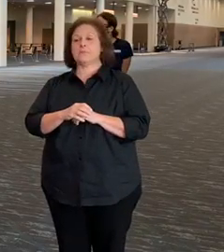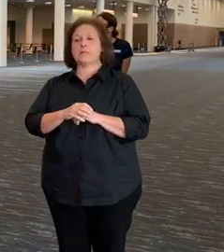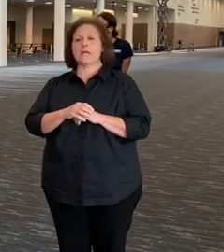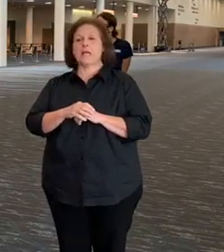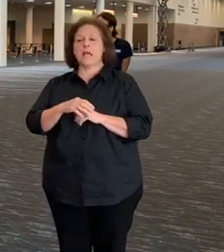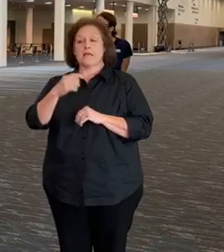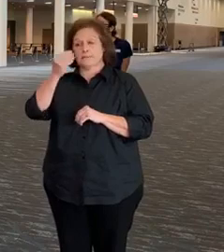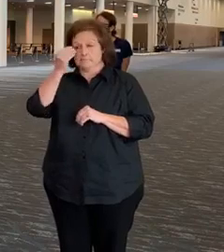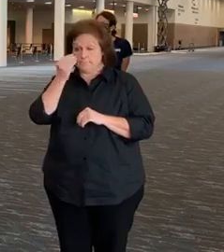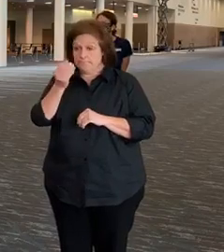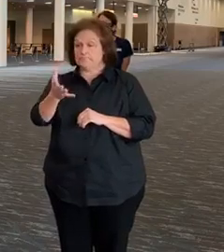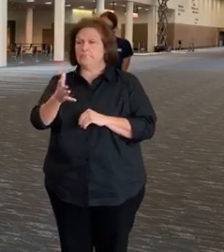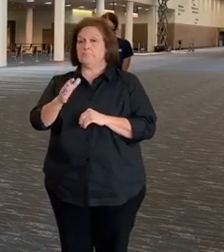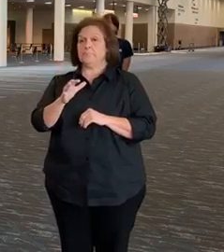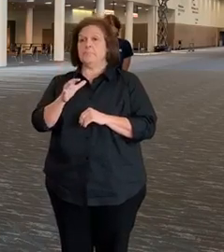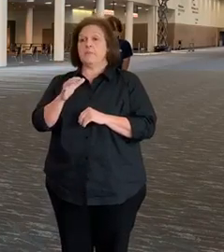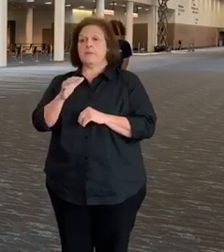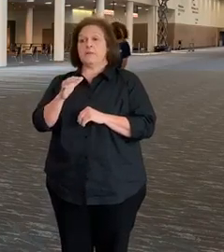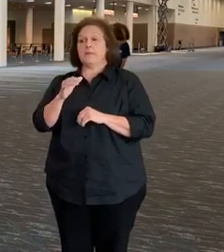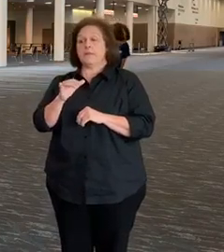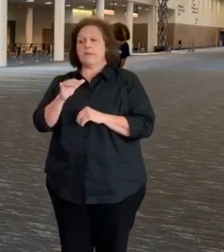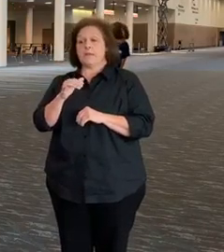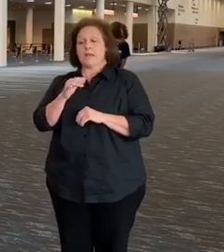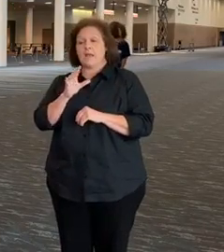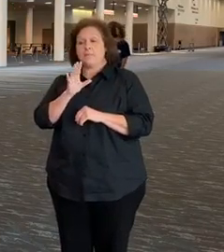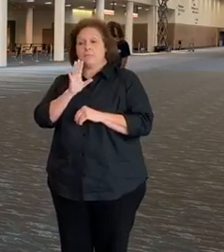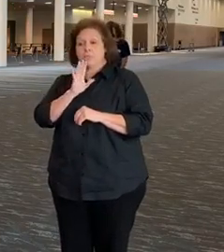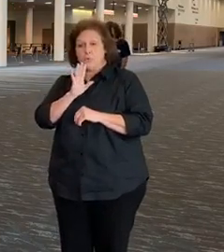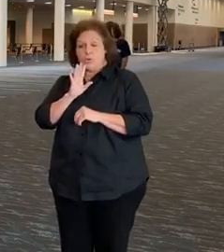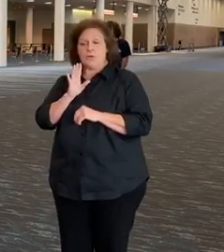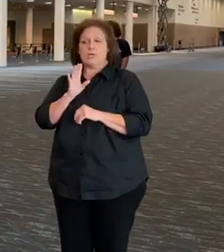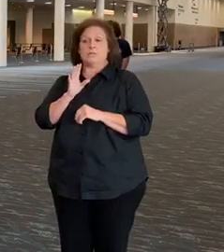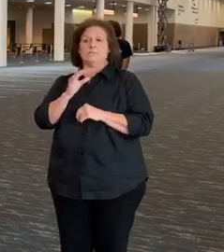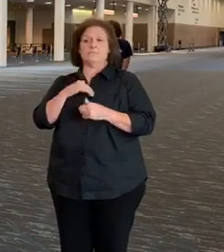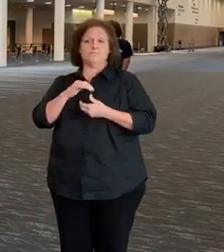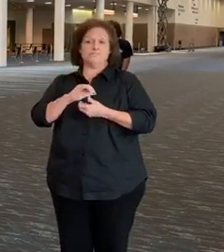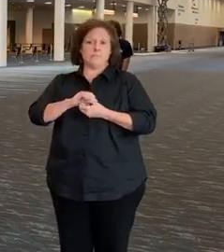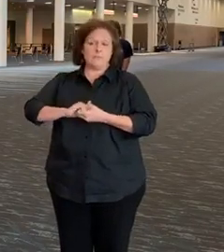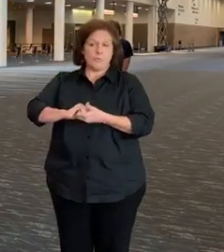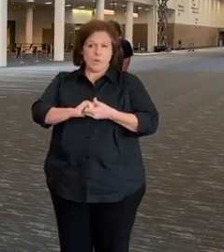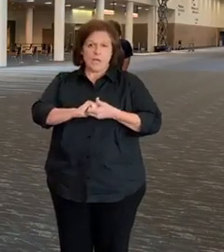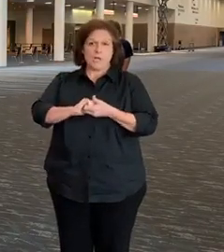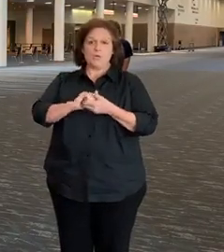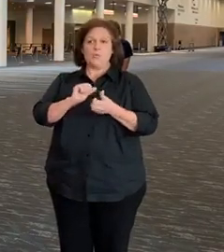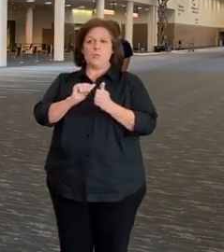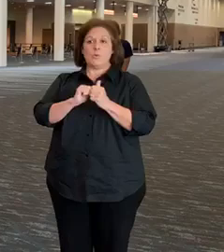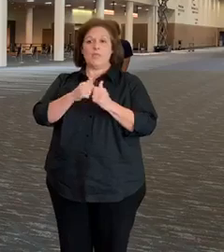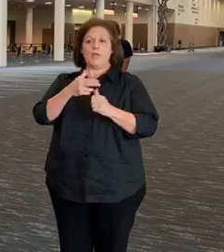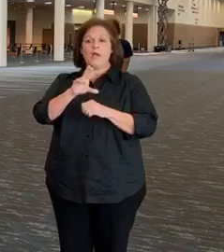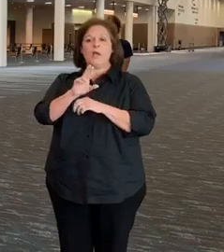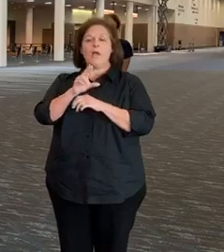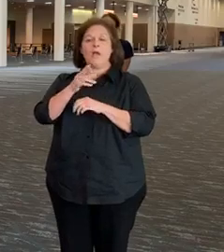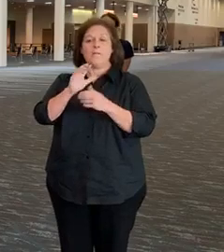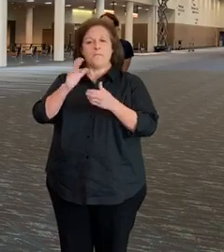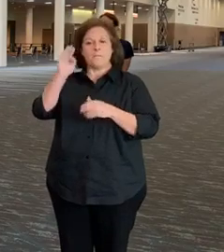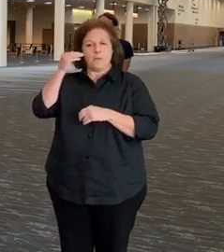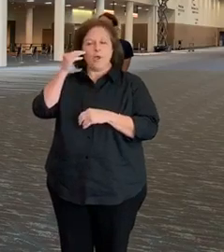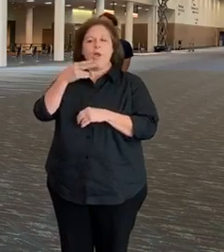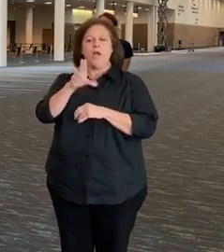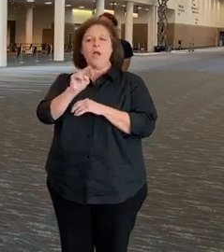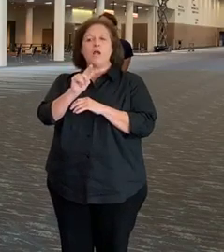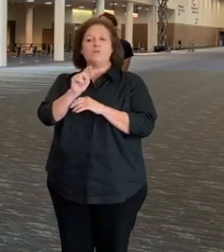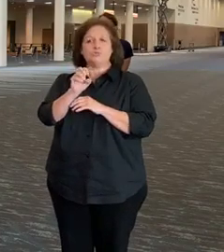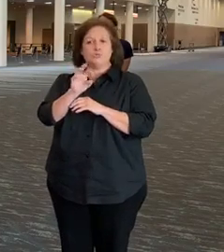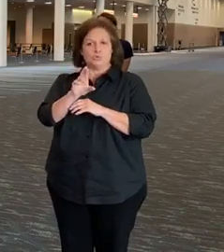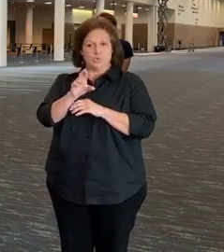need to say that, as I've been talking with and collaborating with Mayor Hunter through this